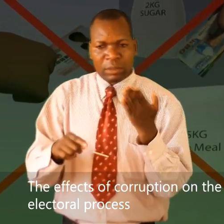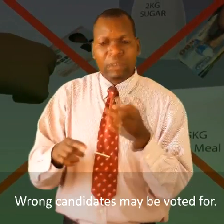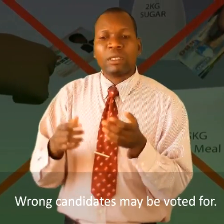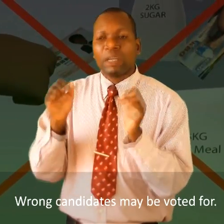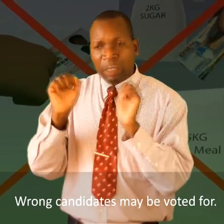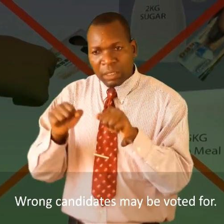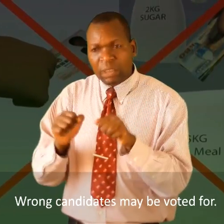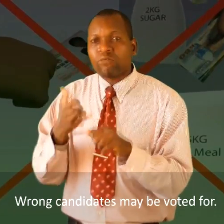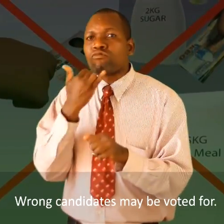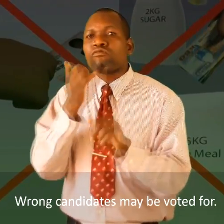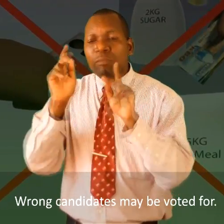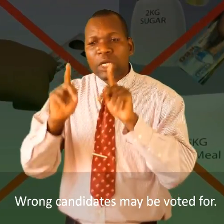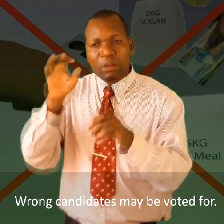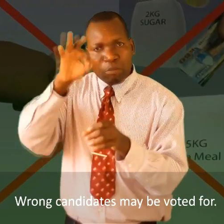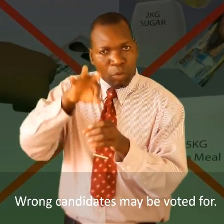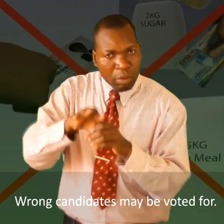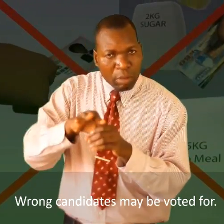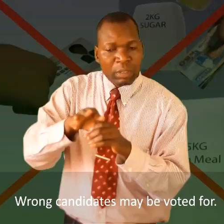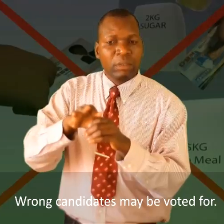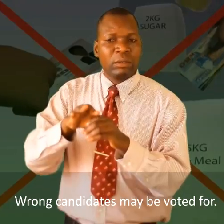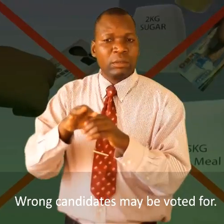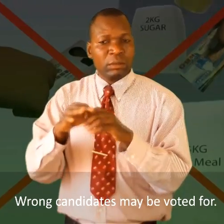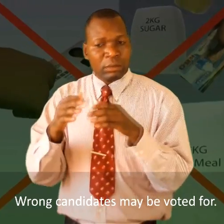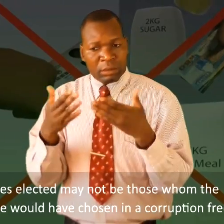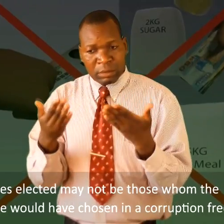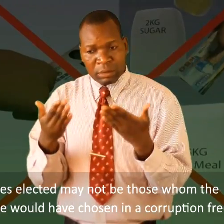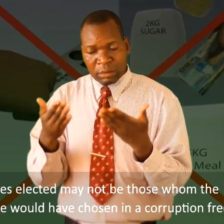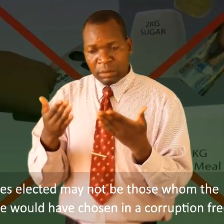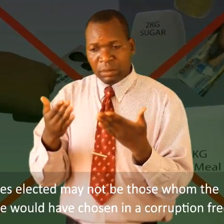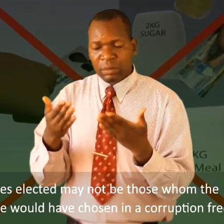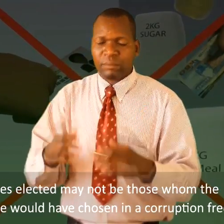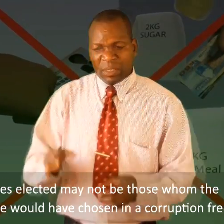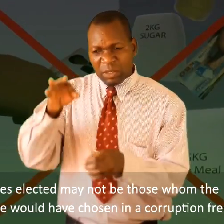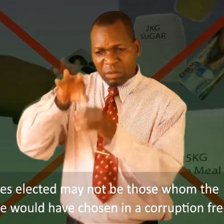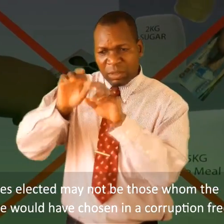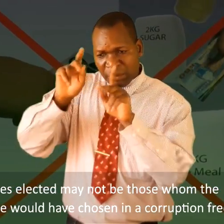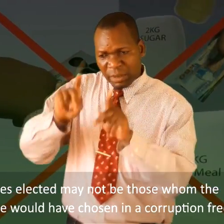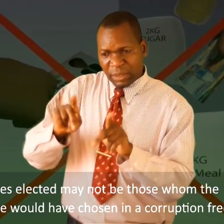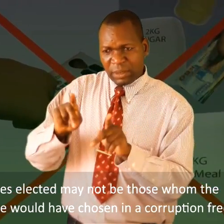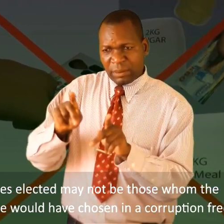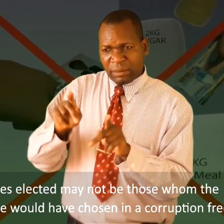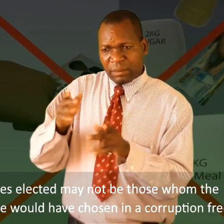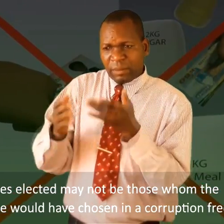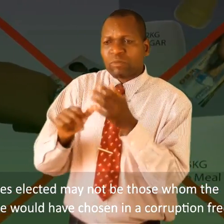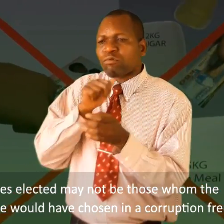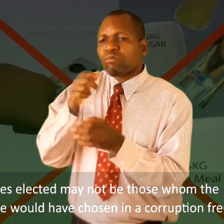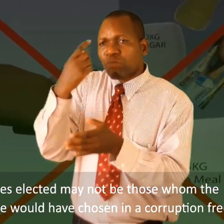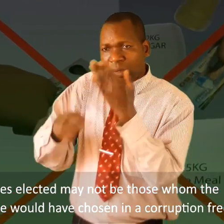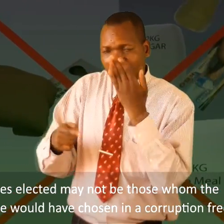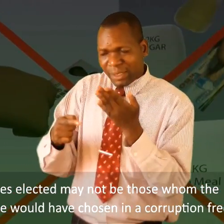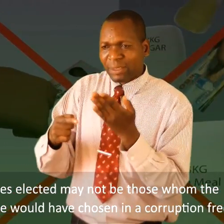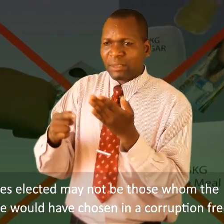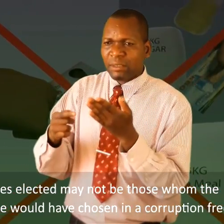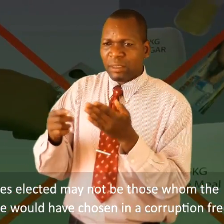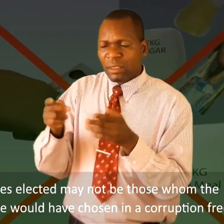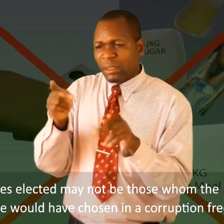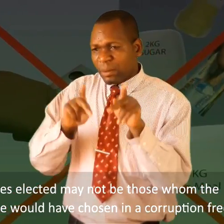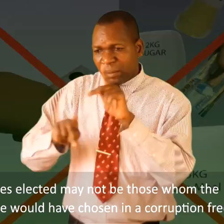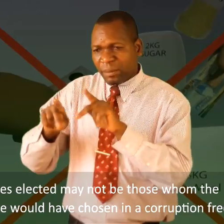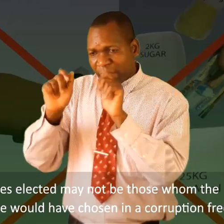Wrong candidates may be voted for. Candidates elected may not be those whom the electorate would have chosen in a corruption-free